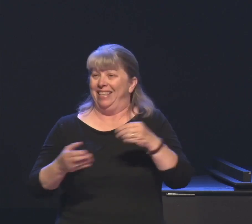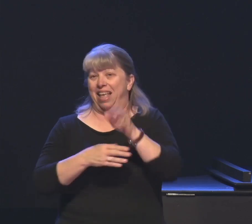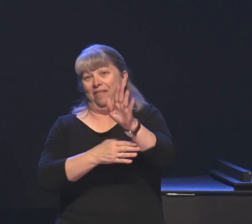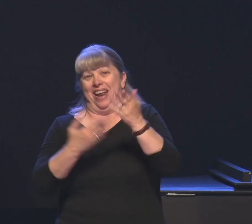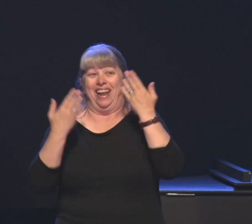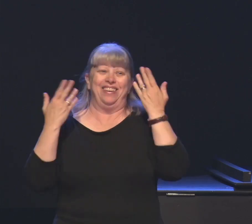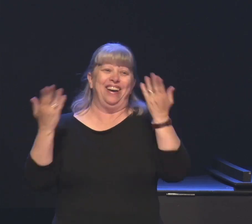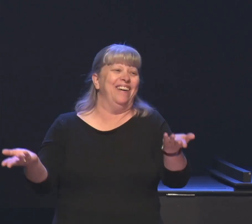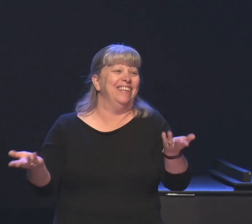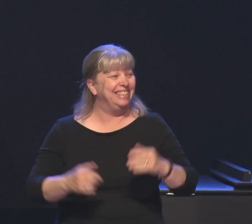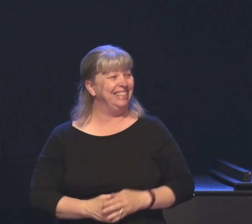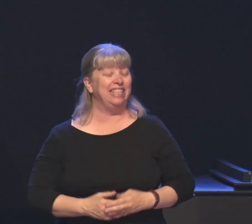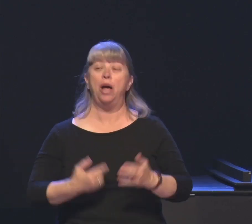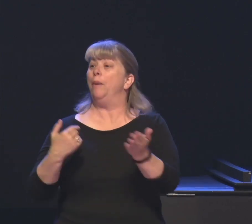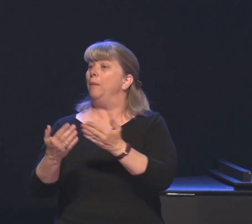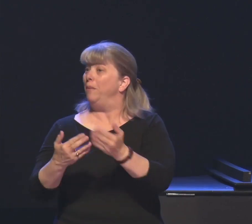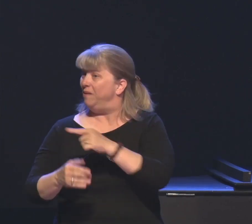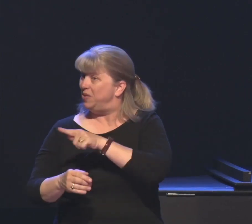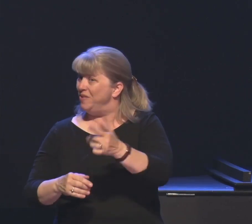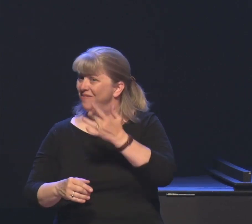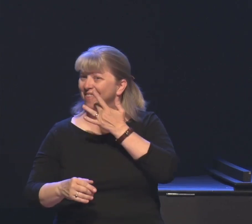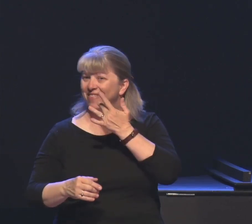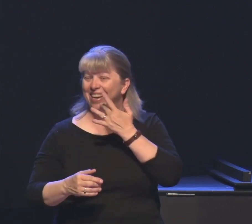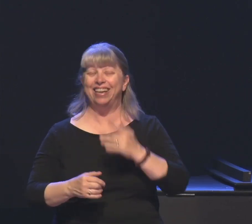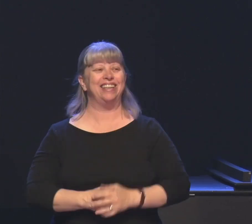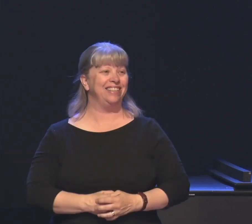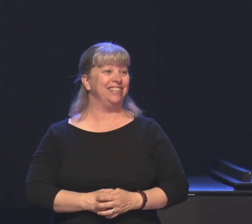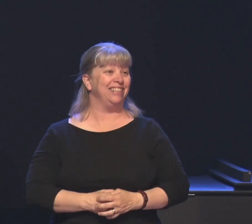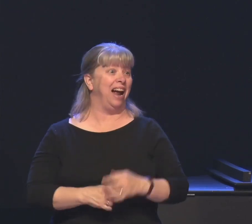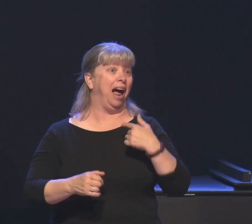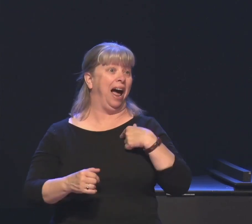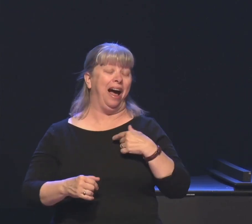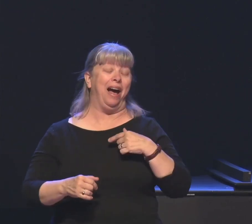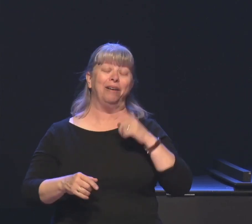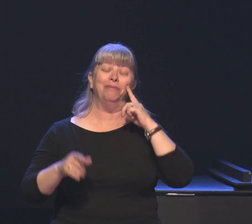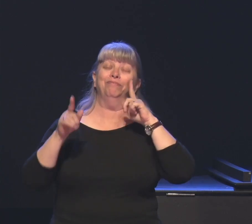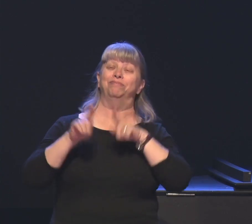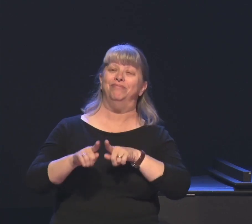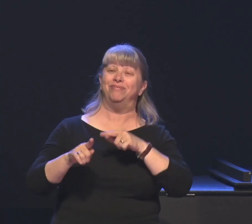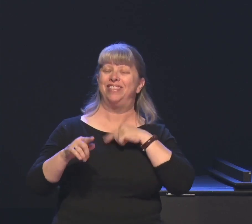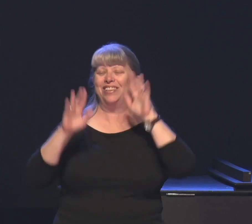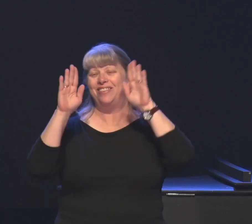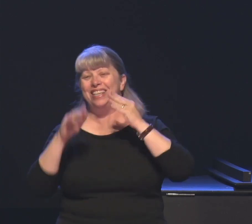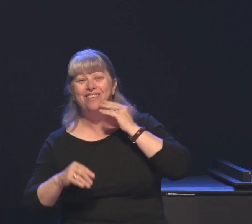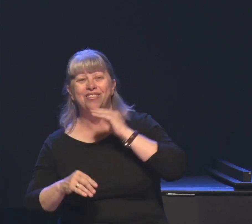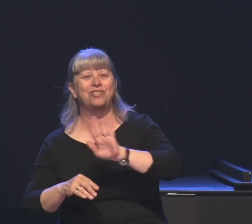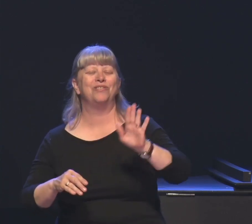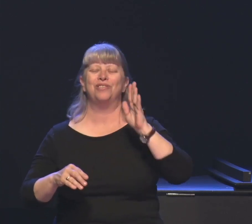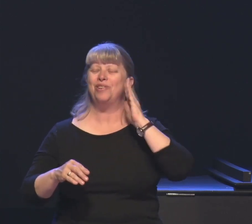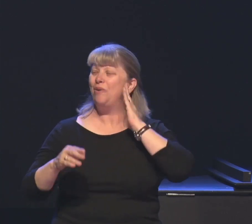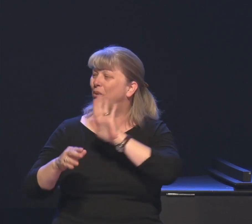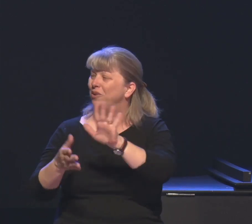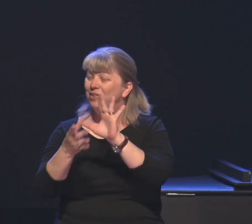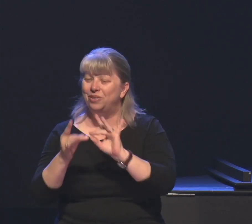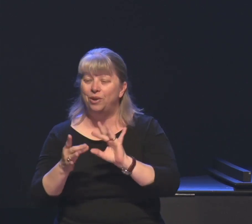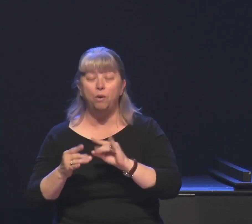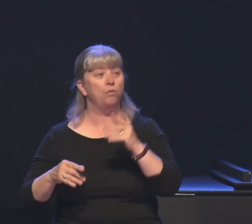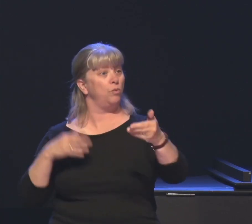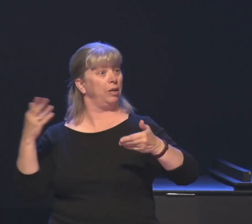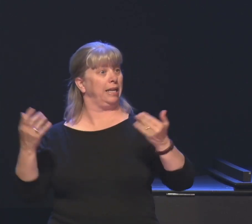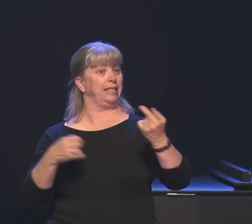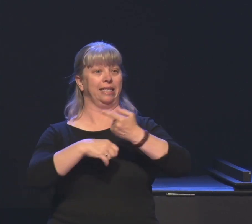don't know. Whatever you would prefer, I'm in. It'd be great to get to know you and hear a bit of your story. And again, if you're a guest,